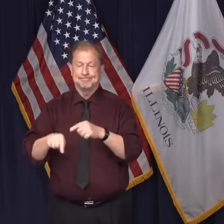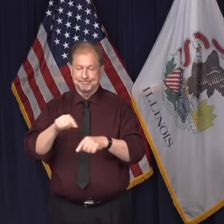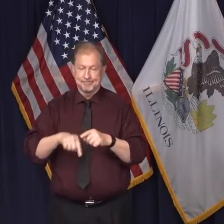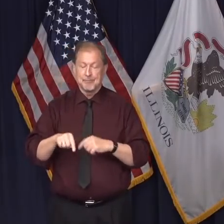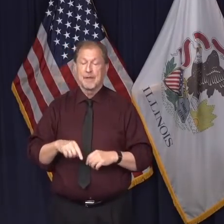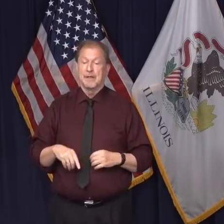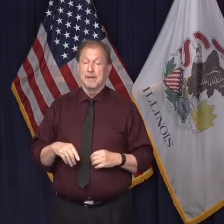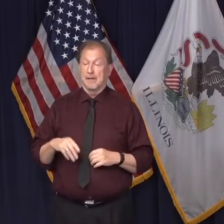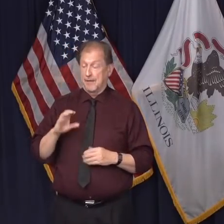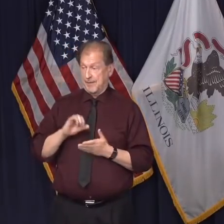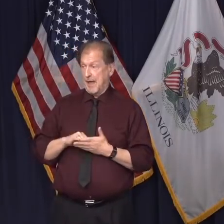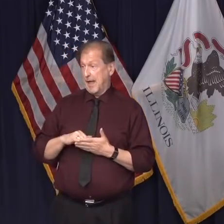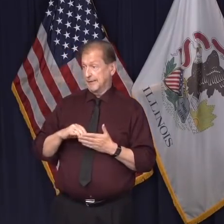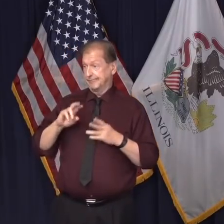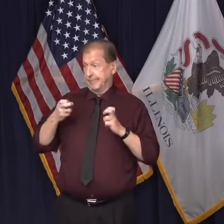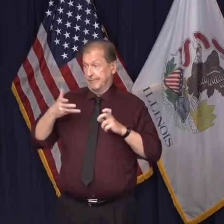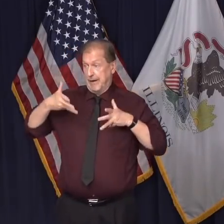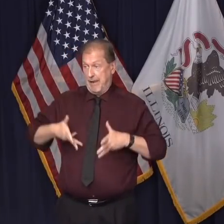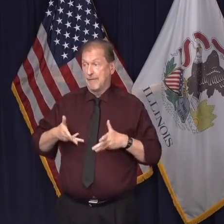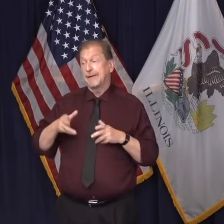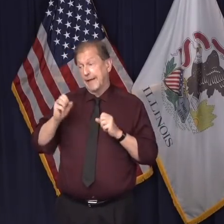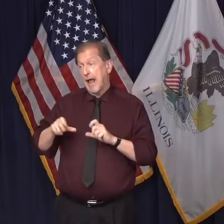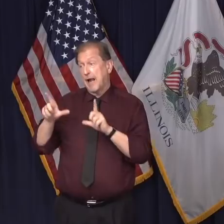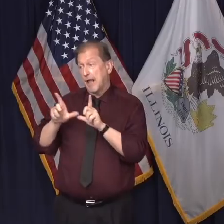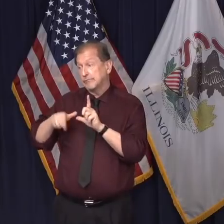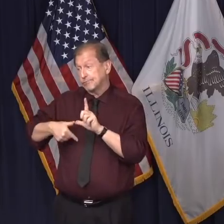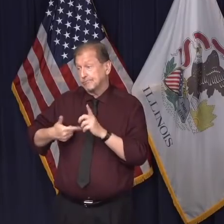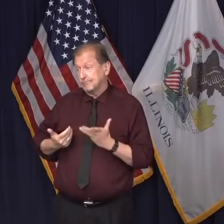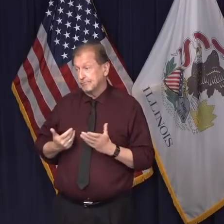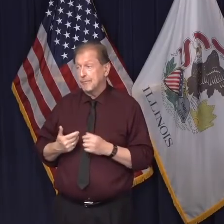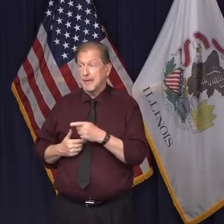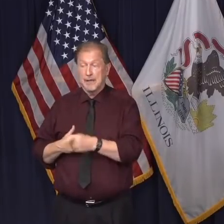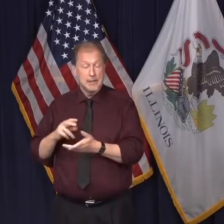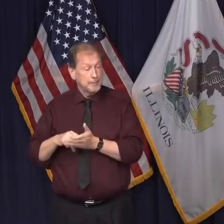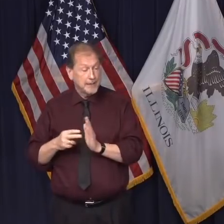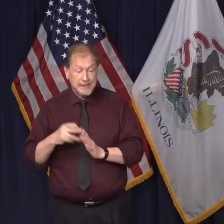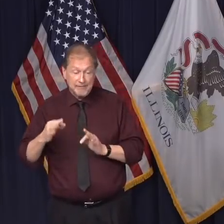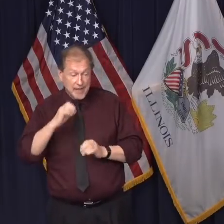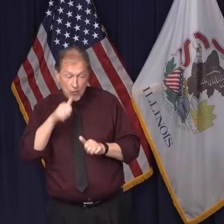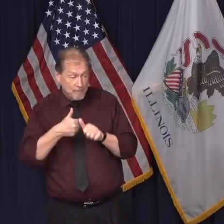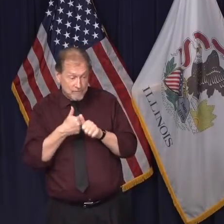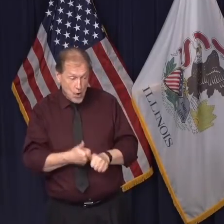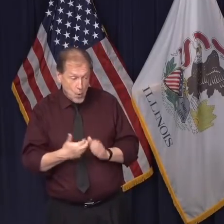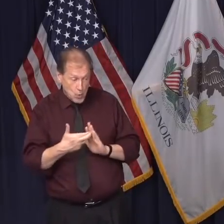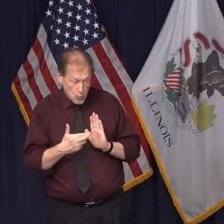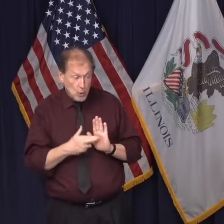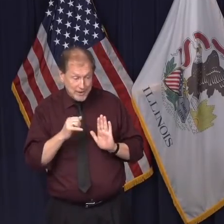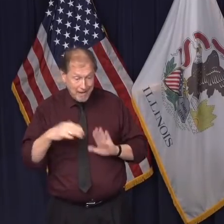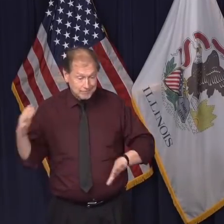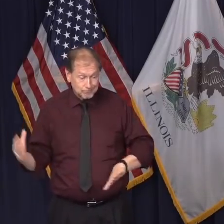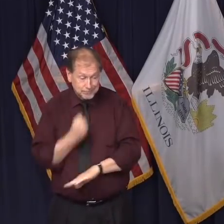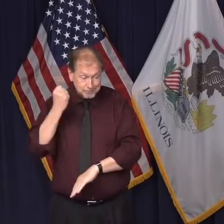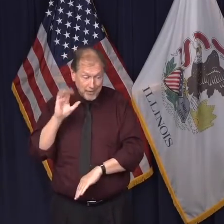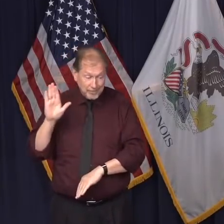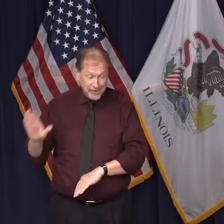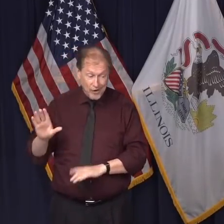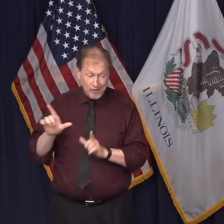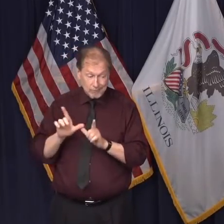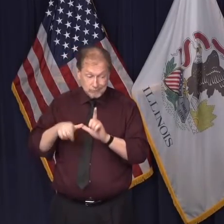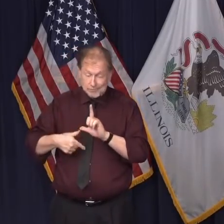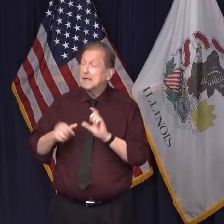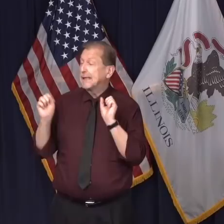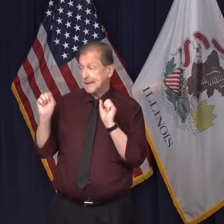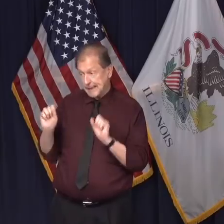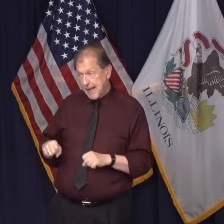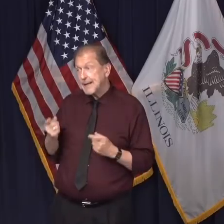didn't want to have to pursue. So as of right now, if they don't follow, they can have their licenses removed? They could. Okay. Regarding some